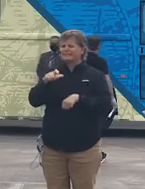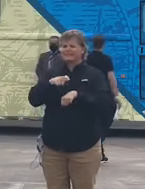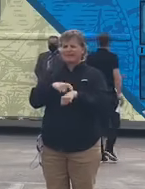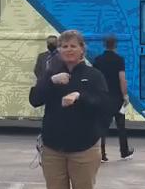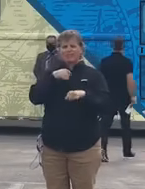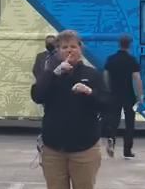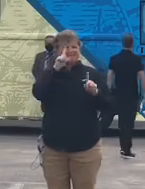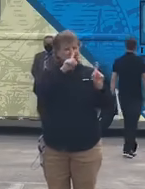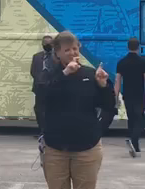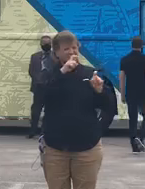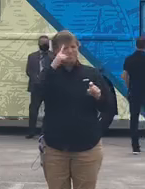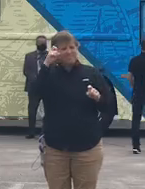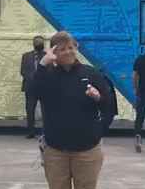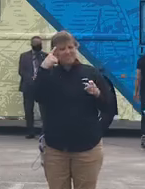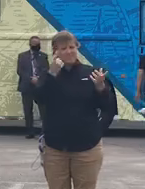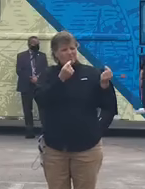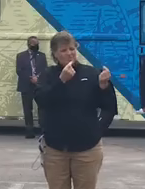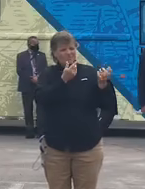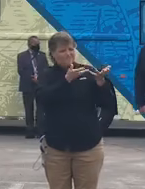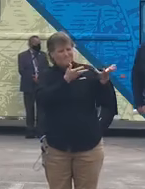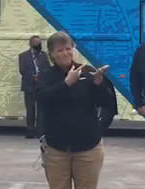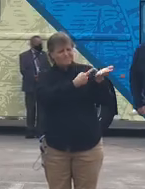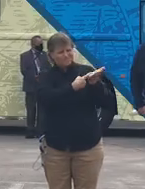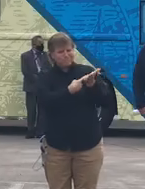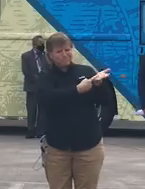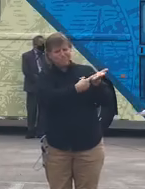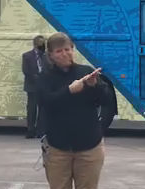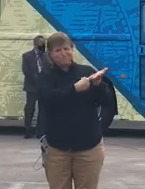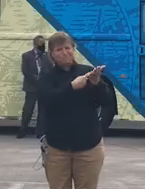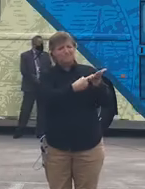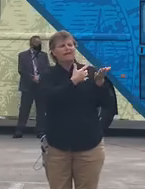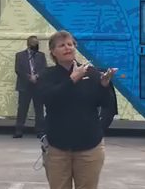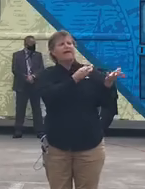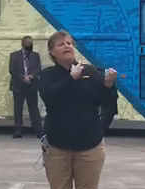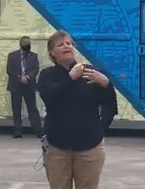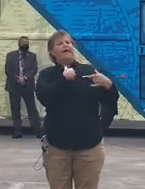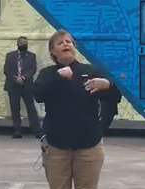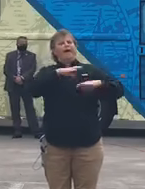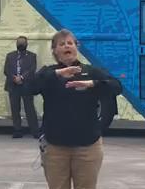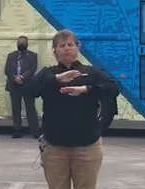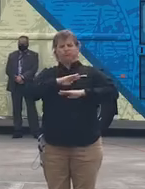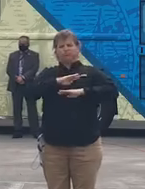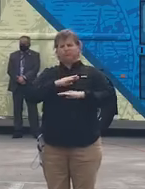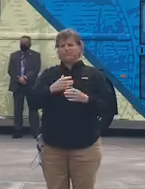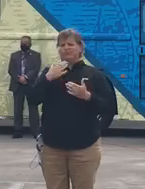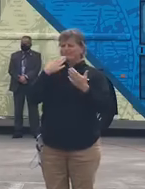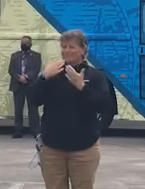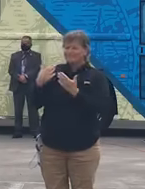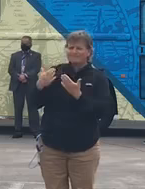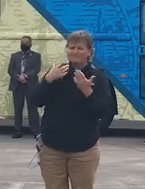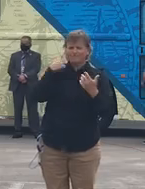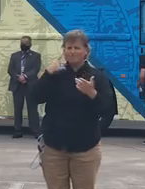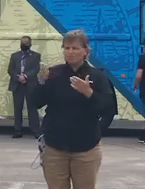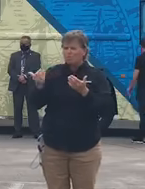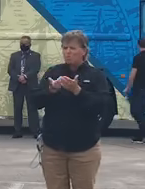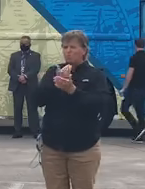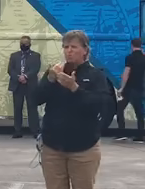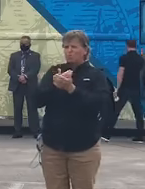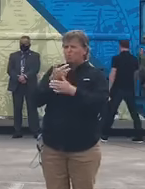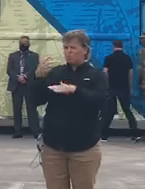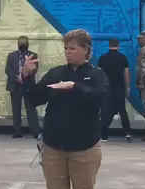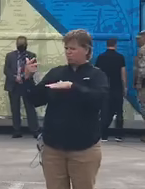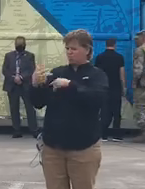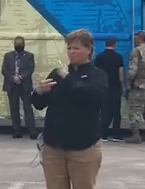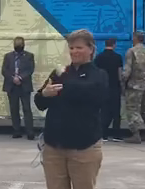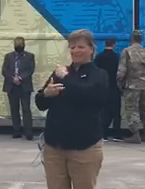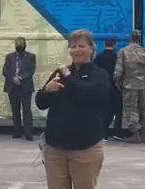us in this fight against COVID-19. I'm extremely grateful for the decontamination room that's in